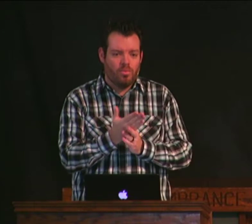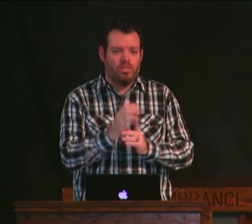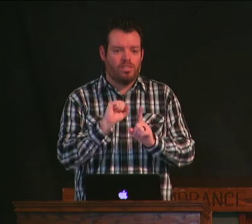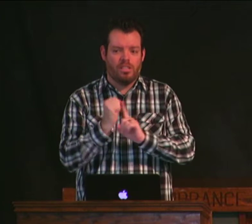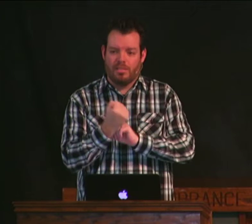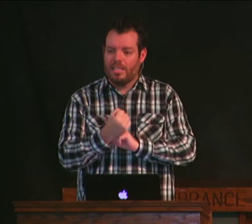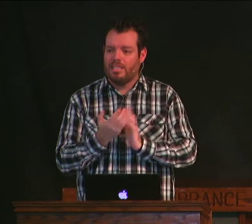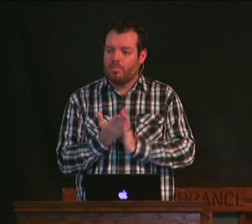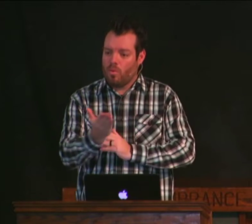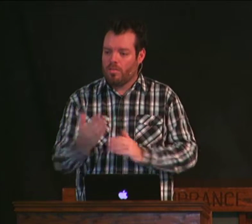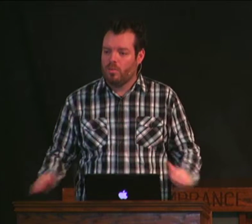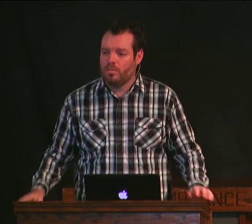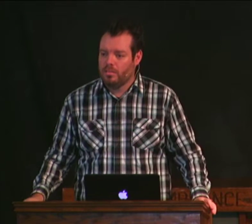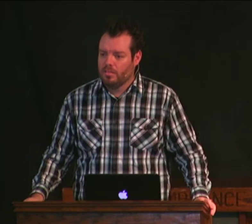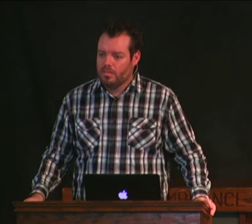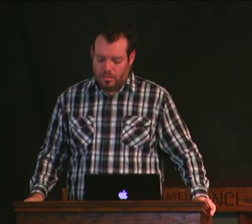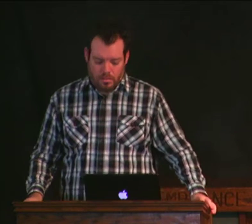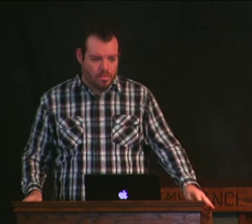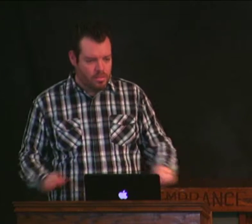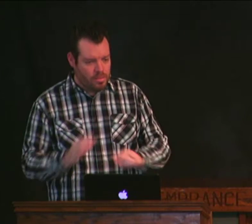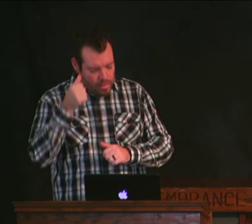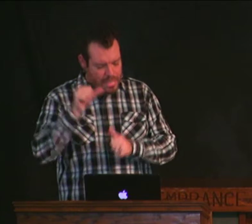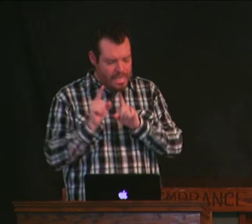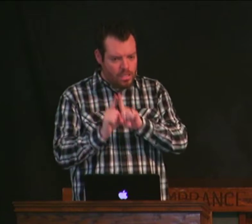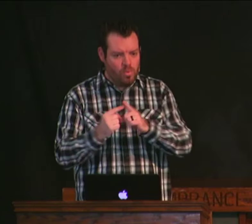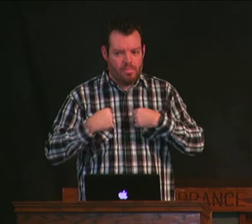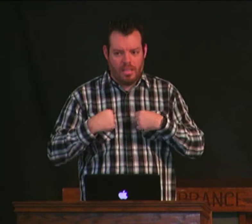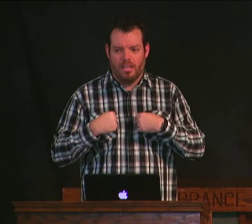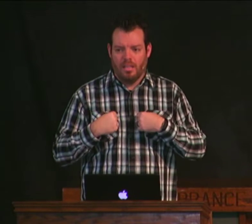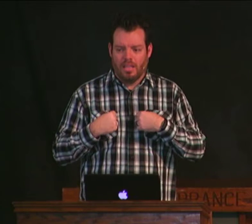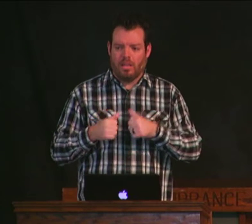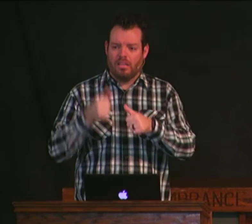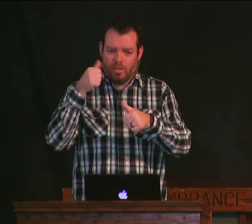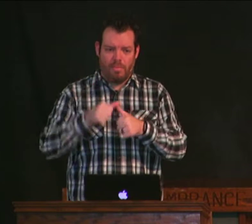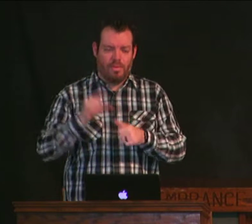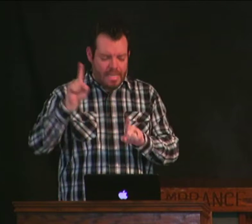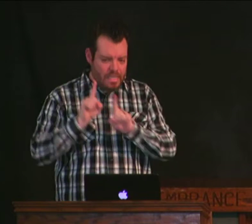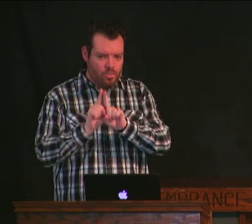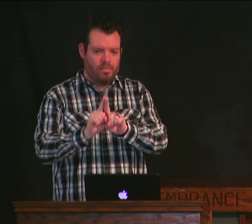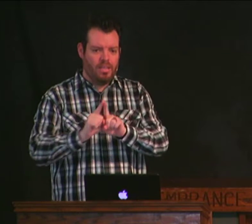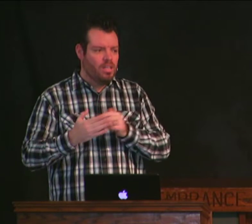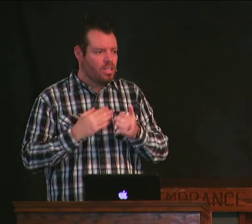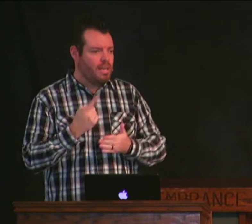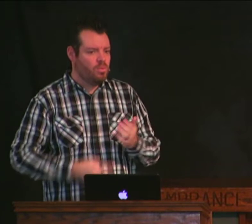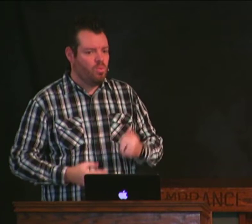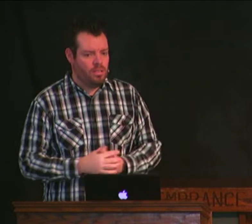doesn't matter through the circumstances I'm going through. He is with me. That's what I have to remember. He is with me no matter what.